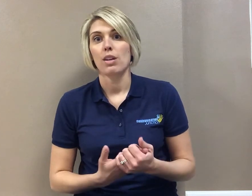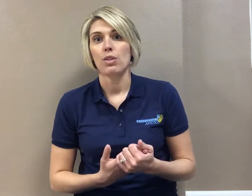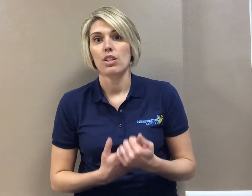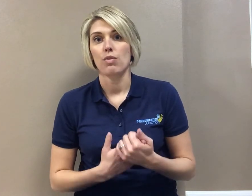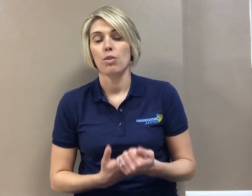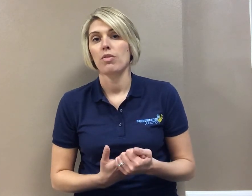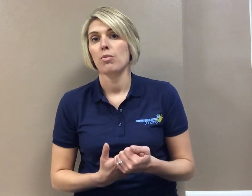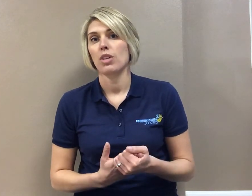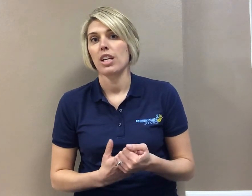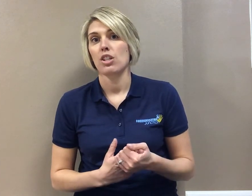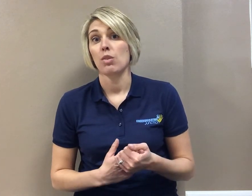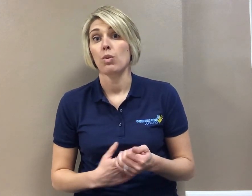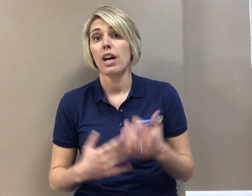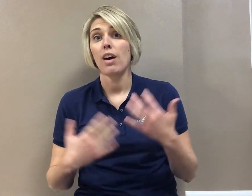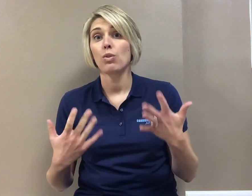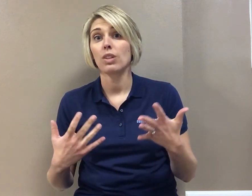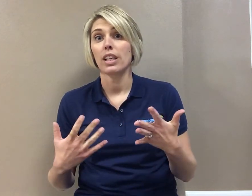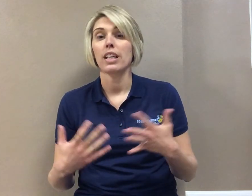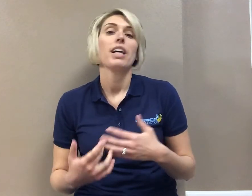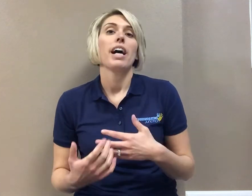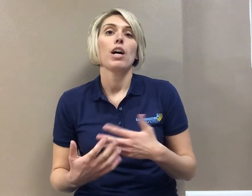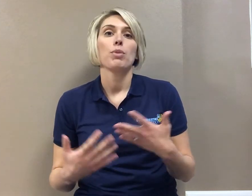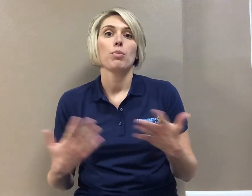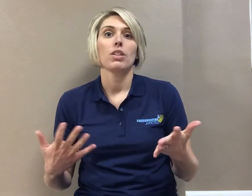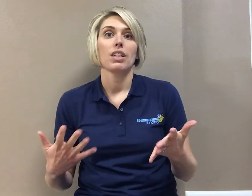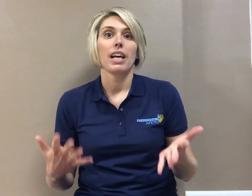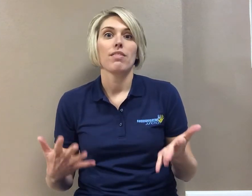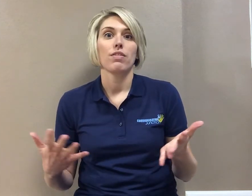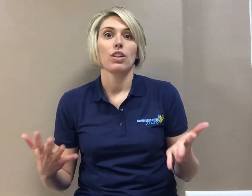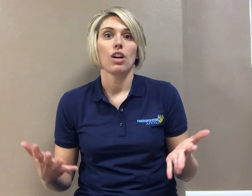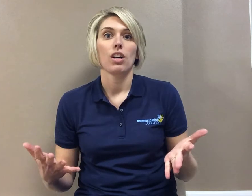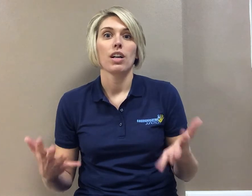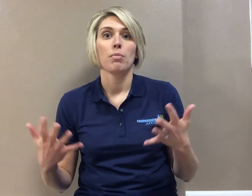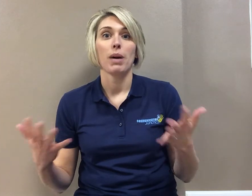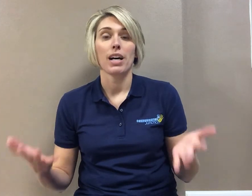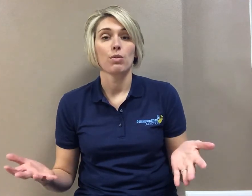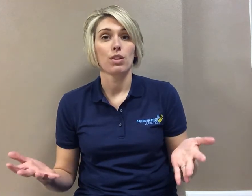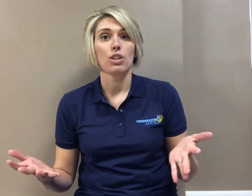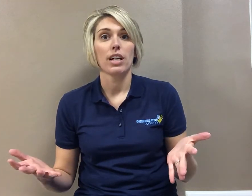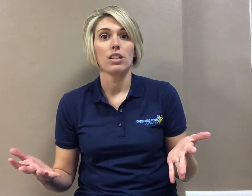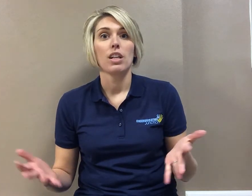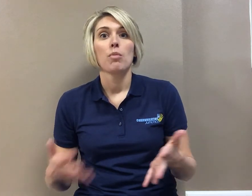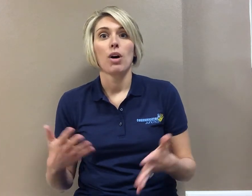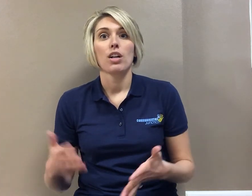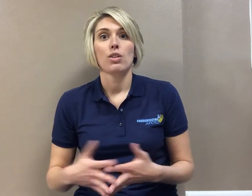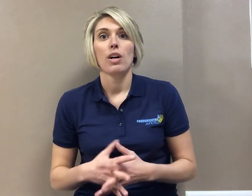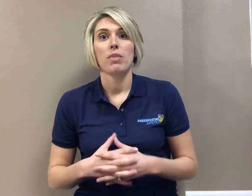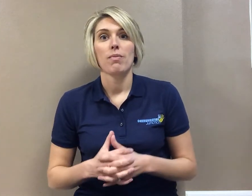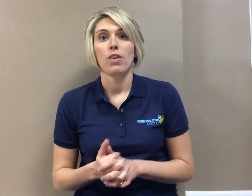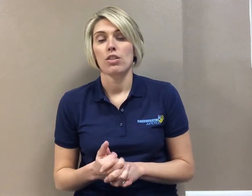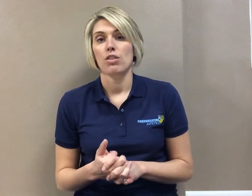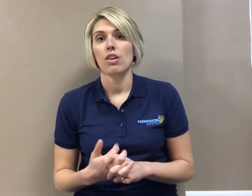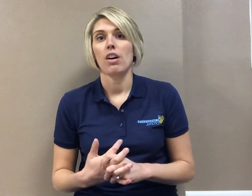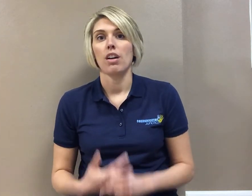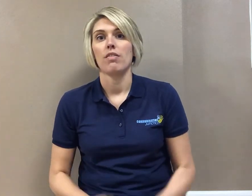language as a form of communication will not only help you build a lifelong bond with your child but also help them foster a love